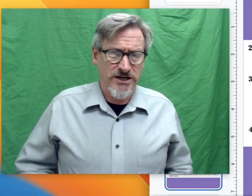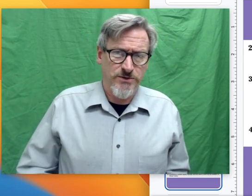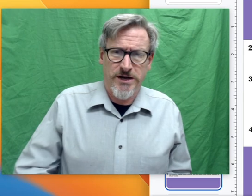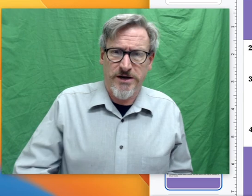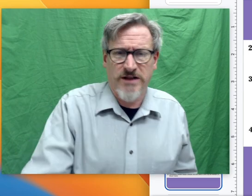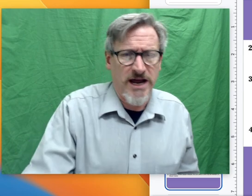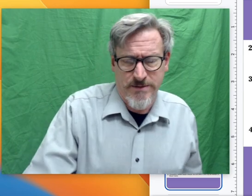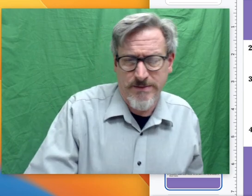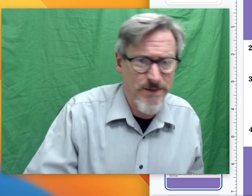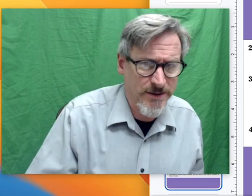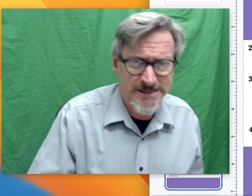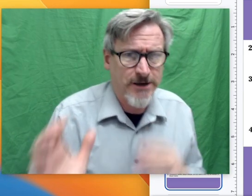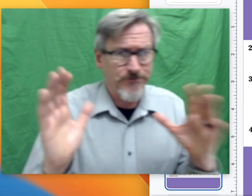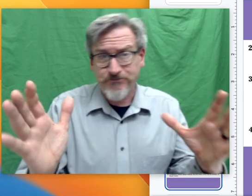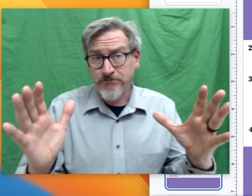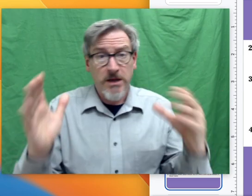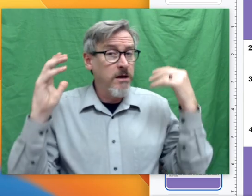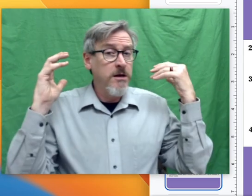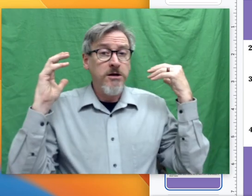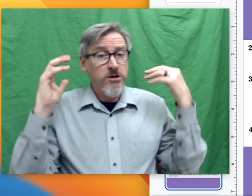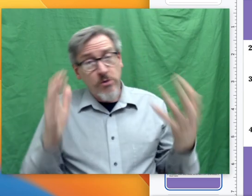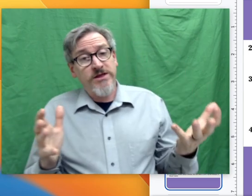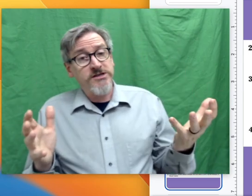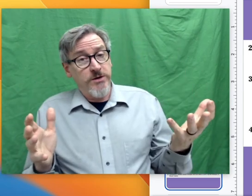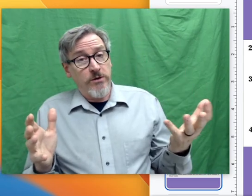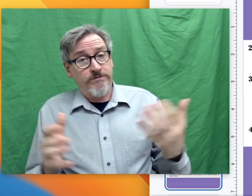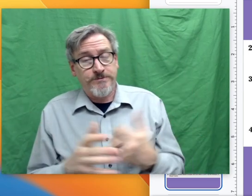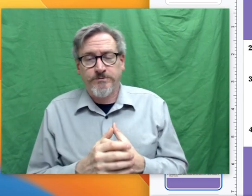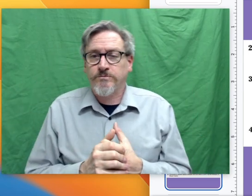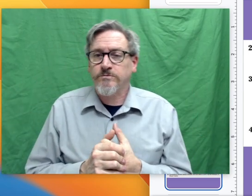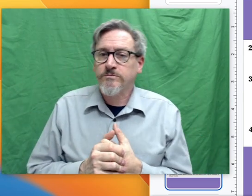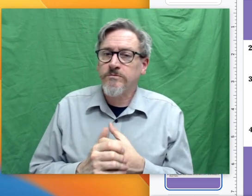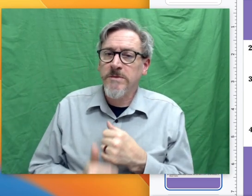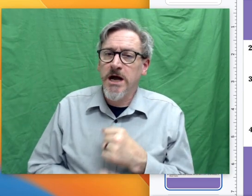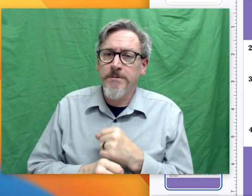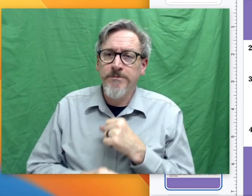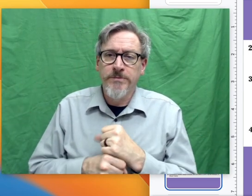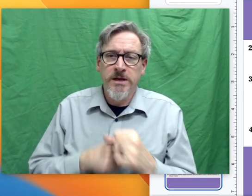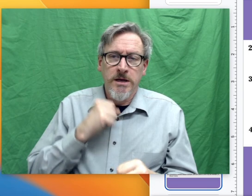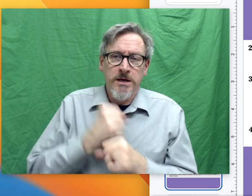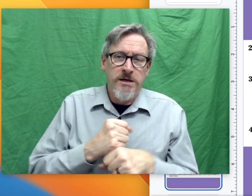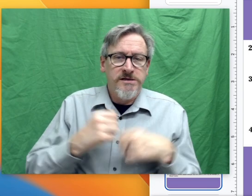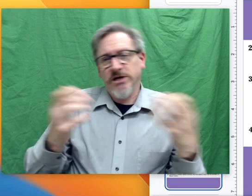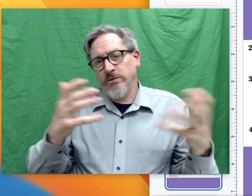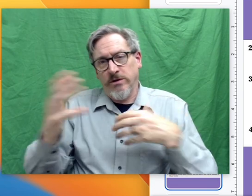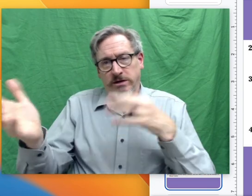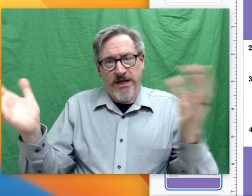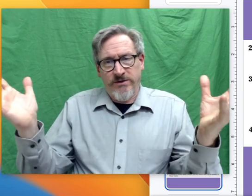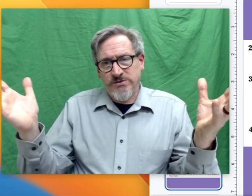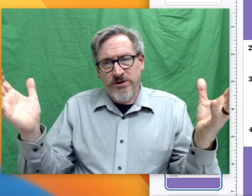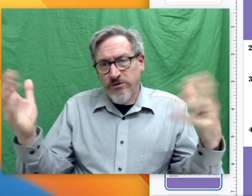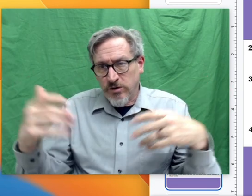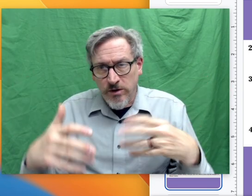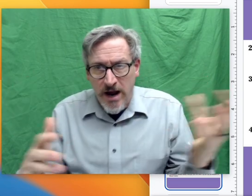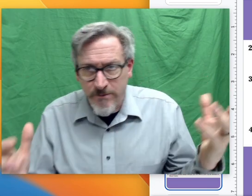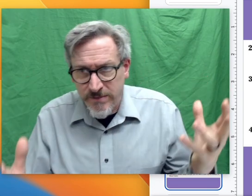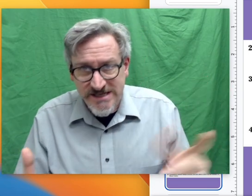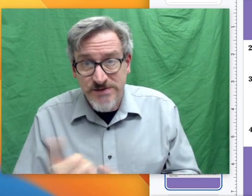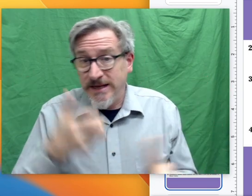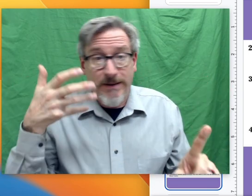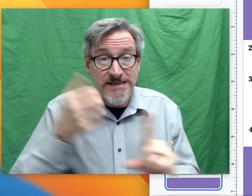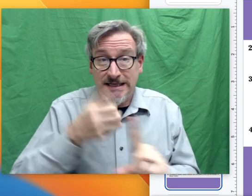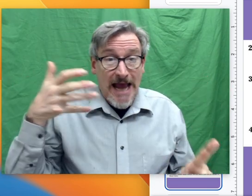kind of do it on the fly and maybe make a mistake. Go with things you know. So this would go through,